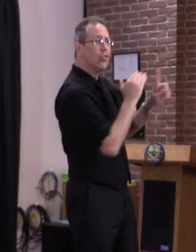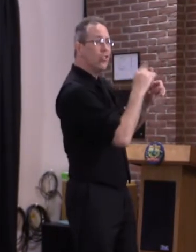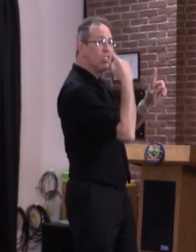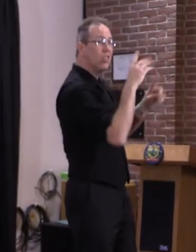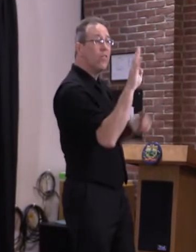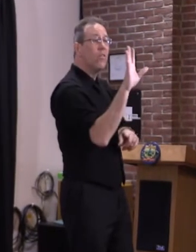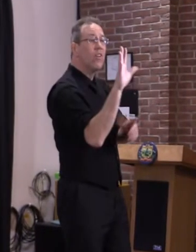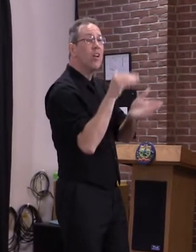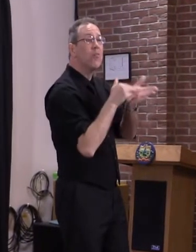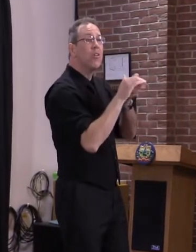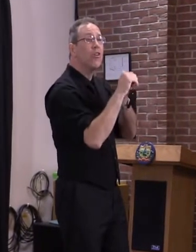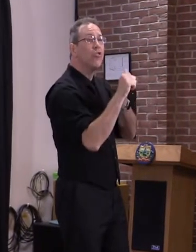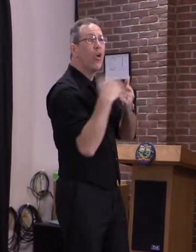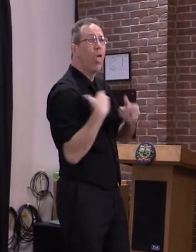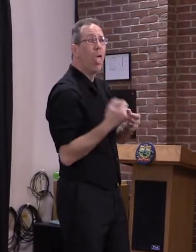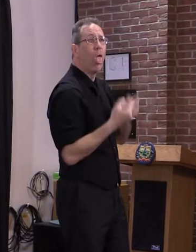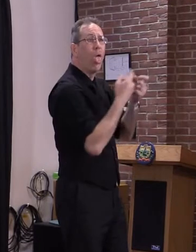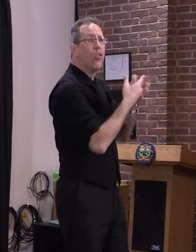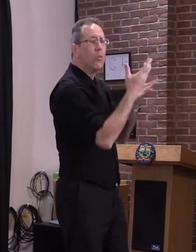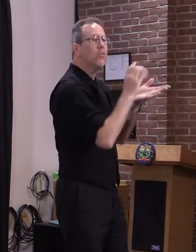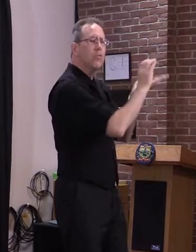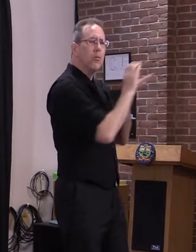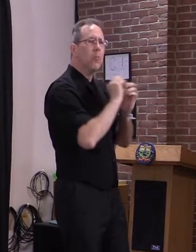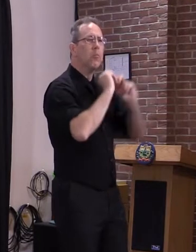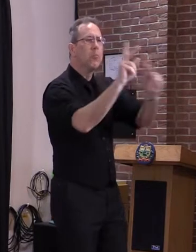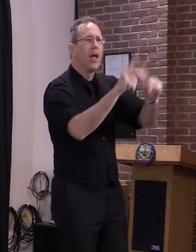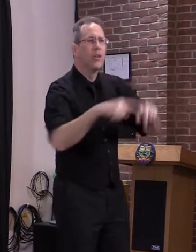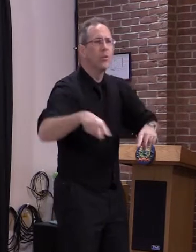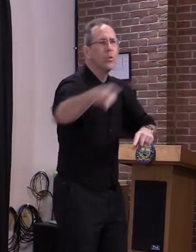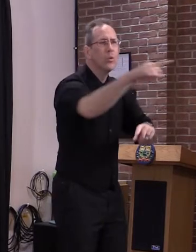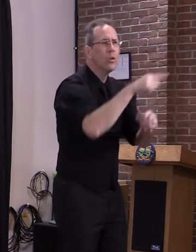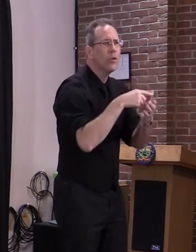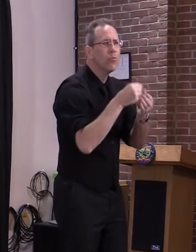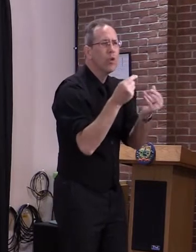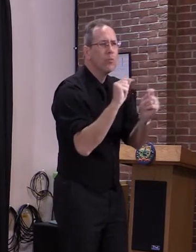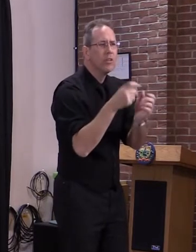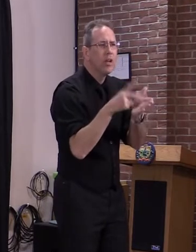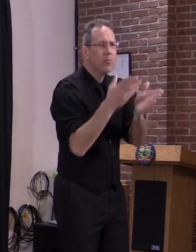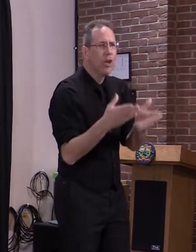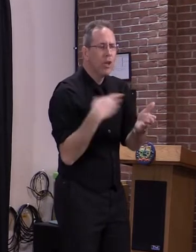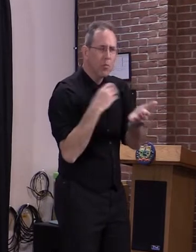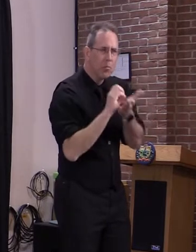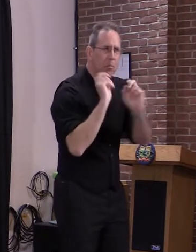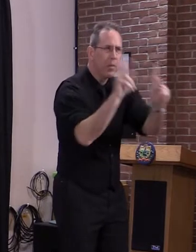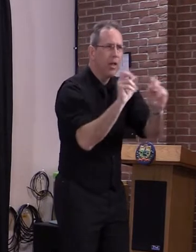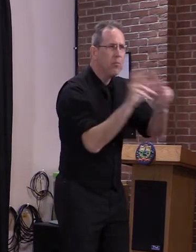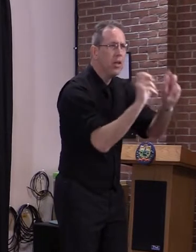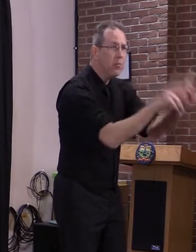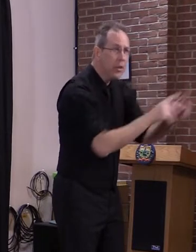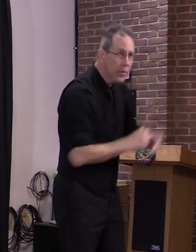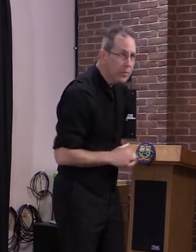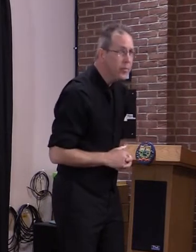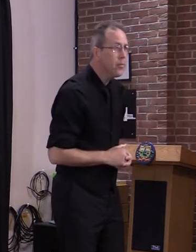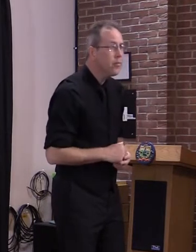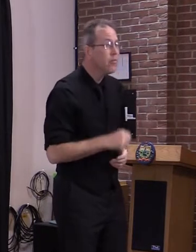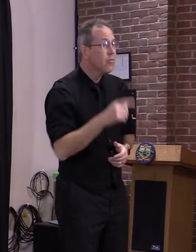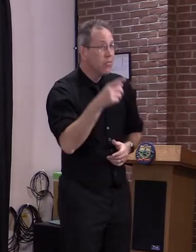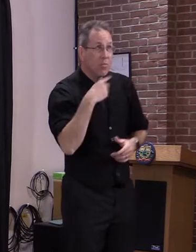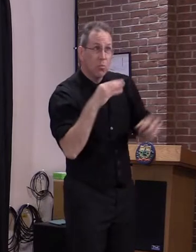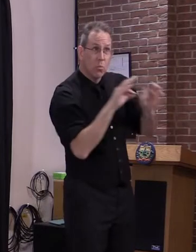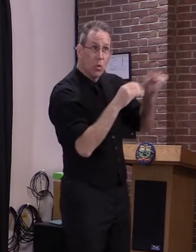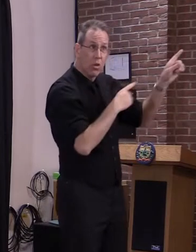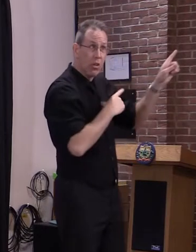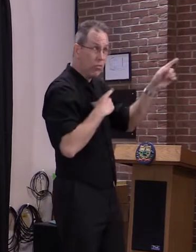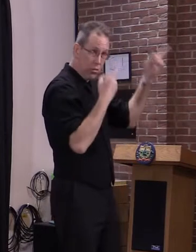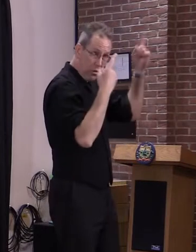this simply, if the legislature agrees with my plan, residential property taxpayers will get a check back for over $250